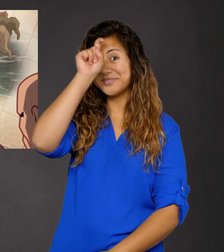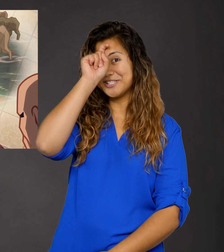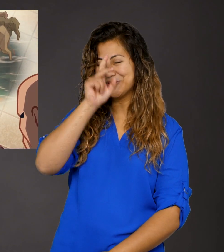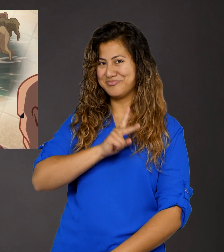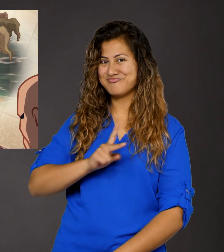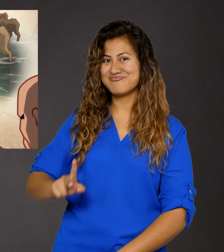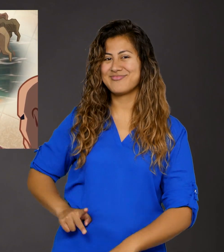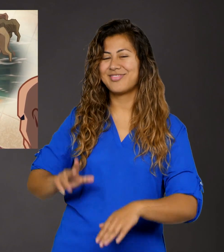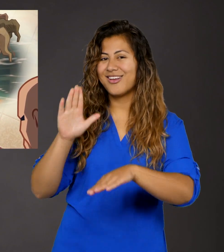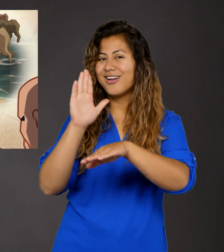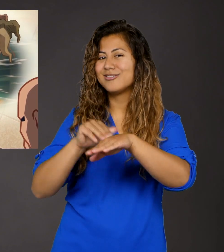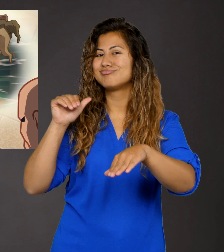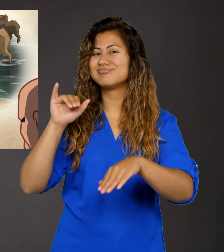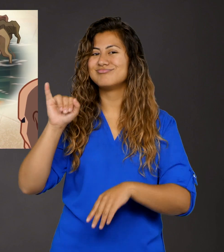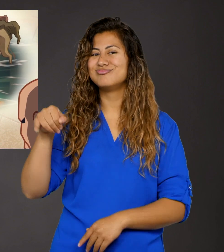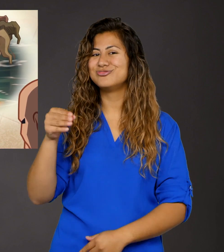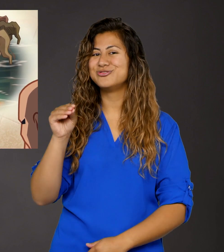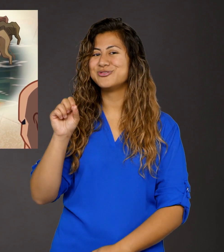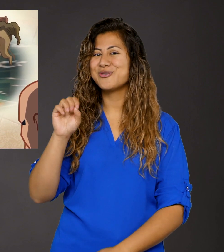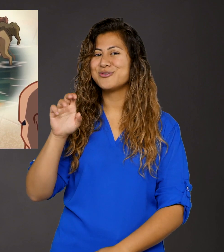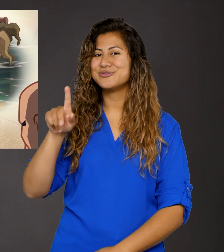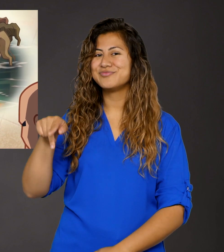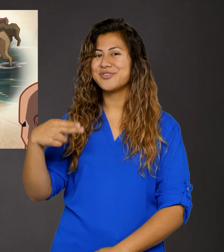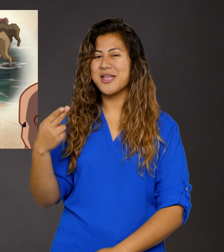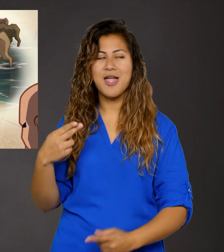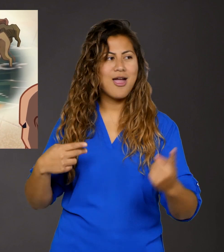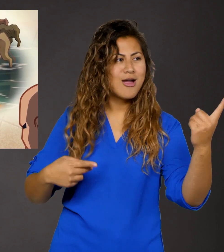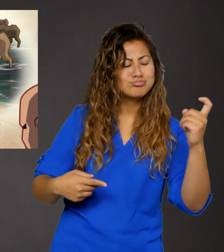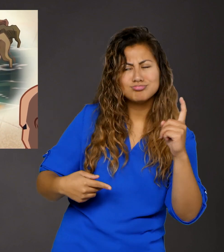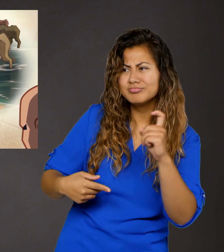Joseph was brought out of prison to explain Pharaoh's dreams.